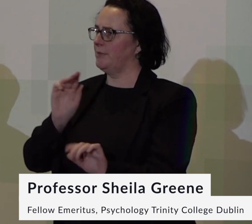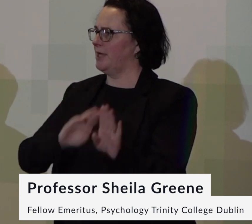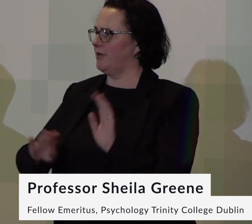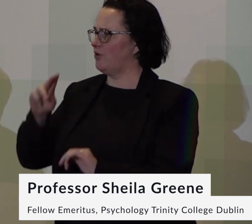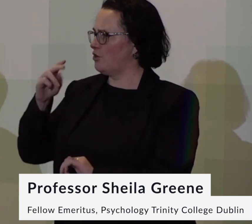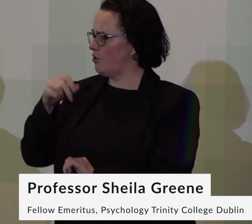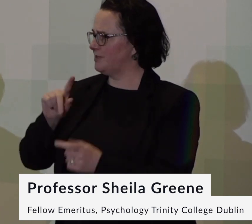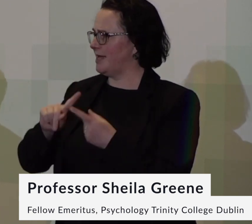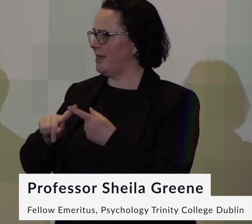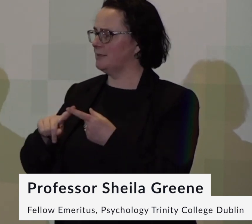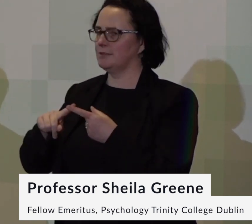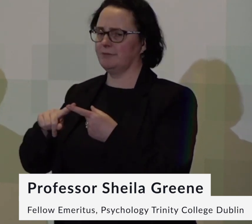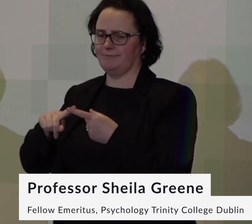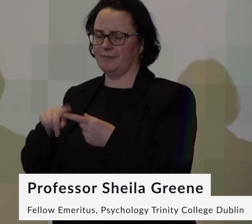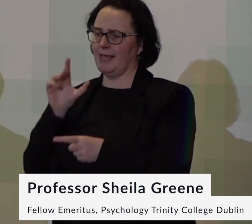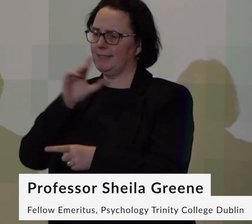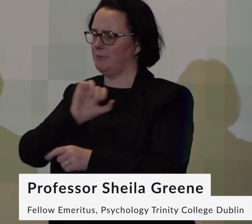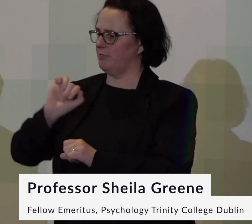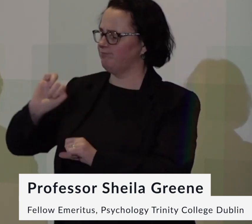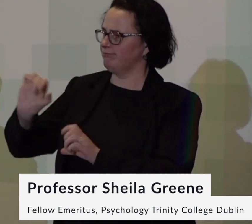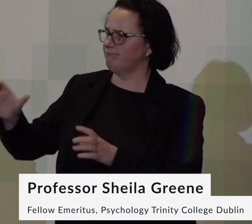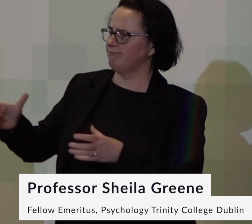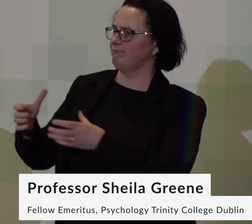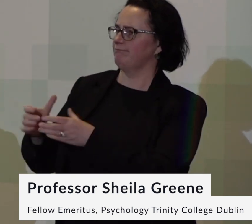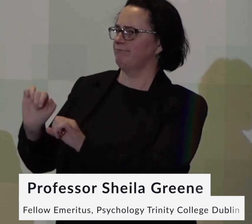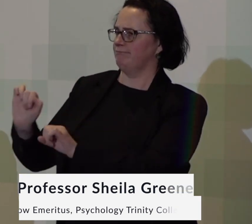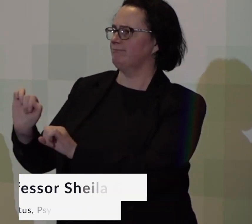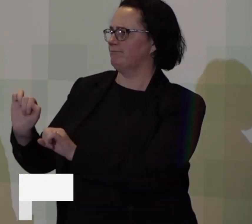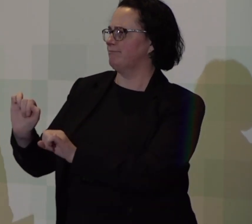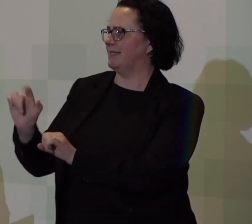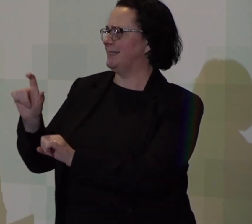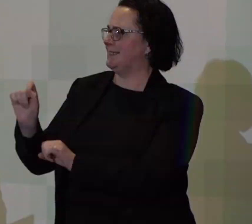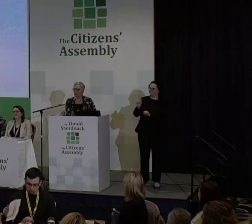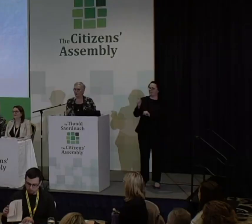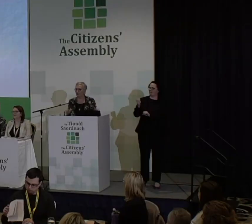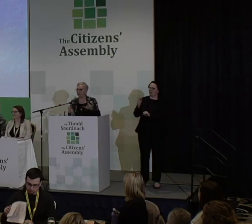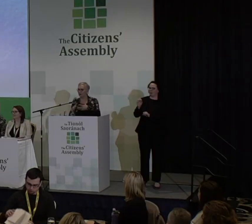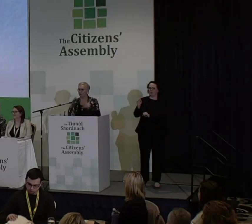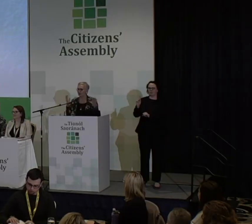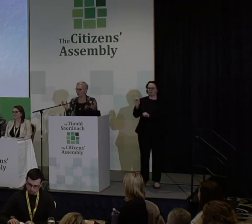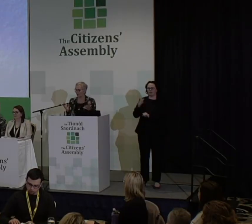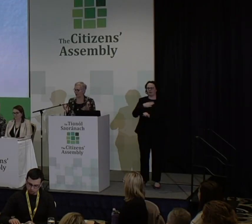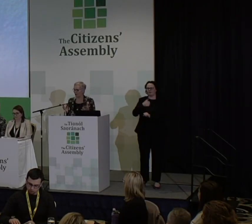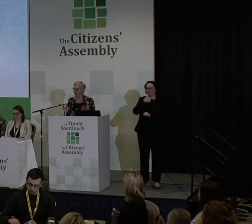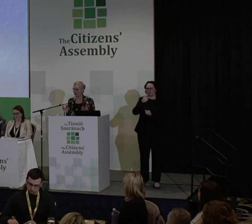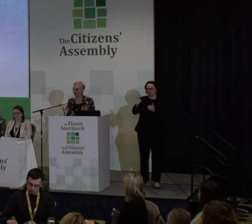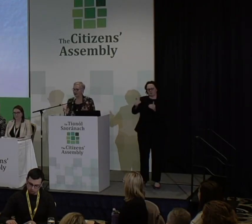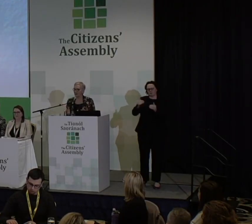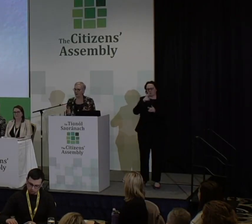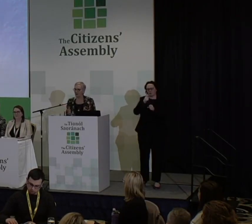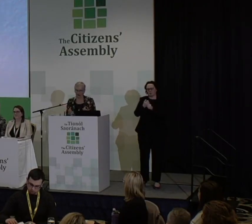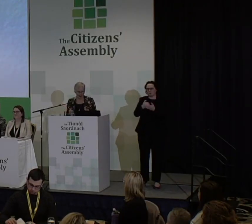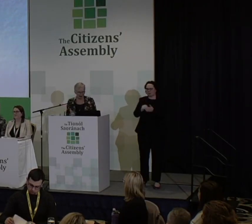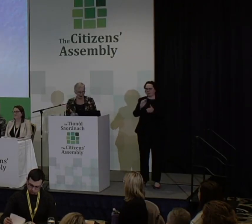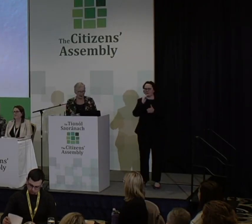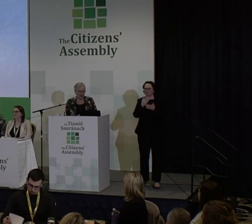start off by talking about definitions, because we're using a lot of these words that sometimes